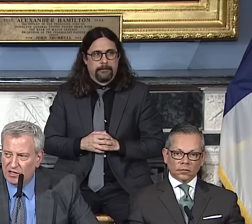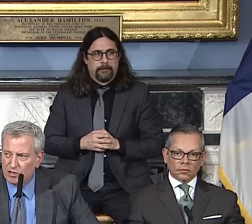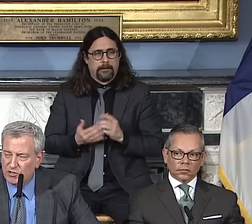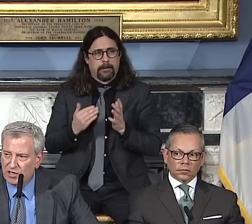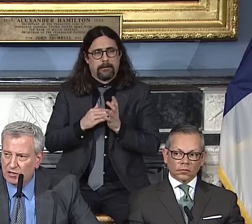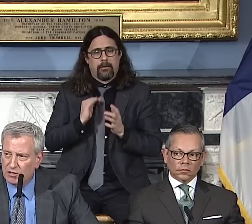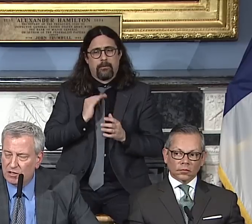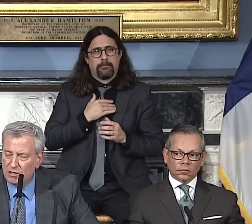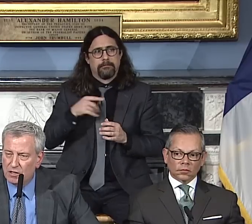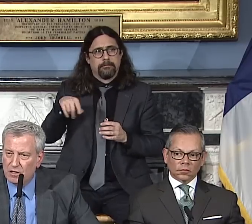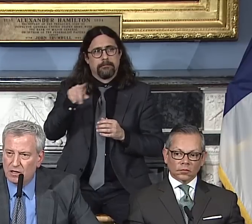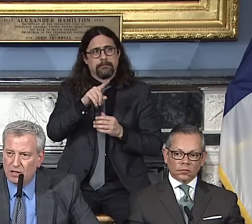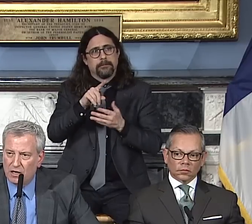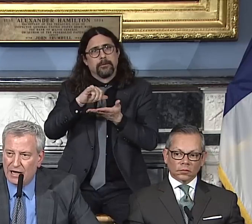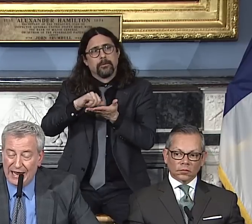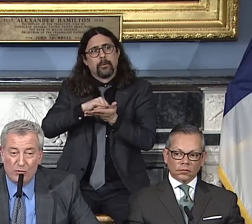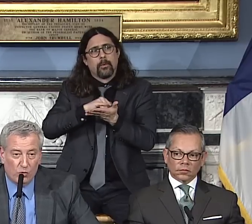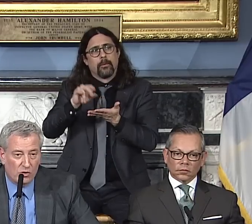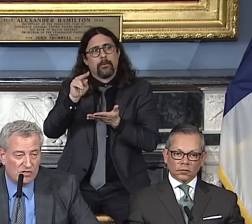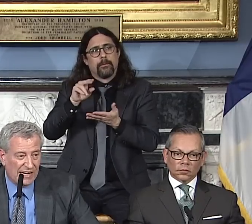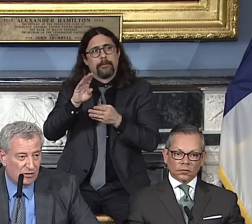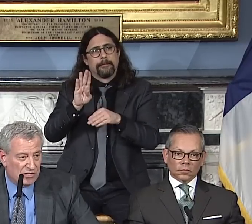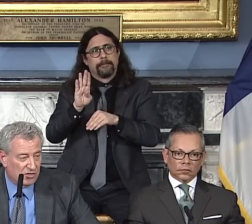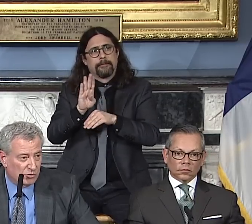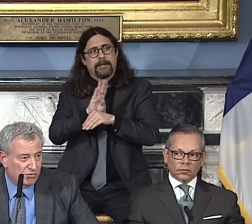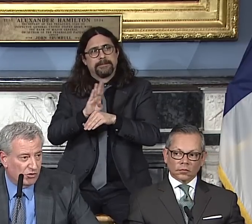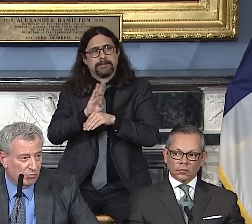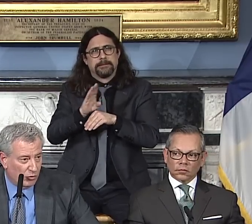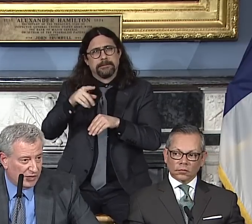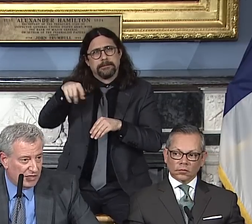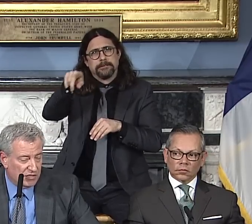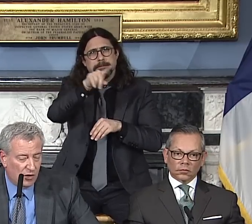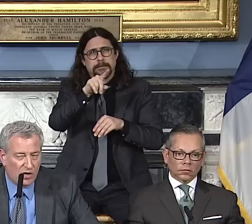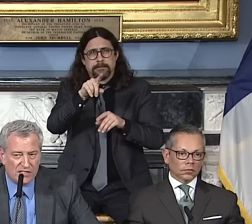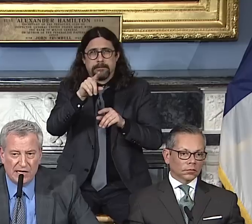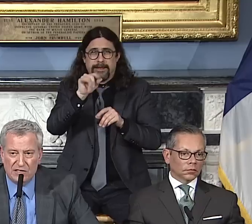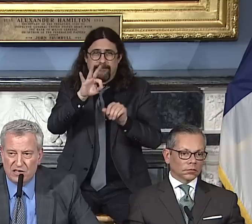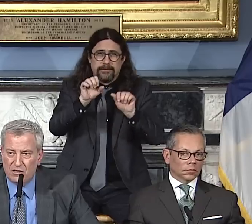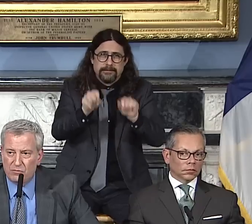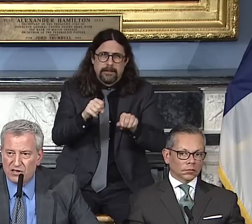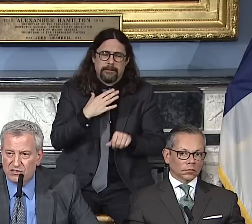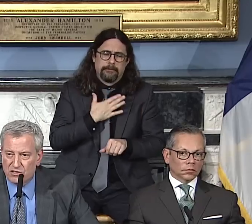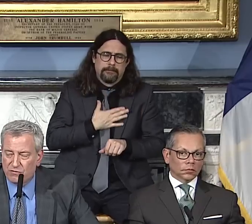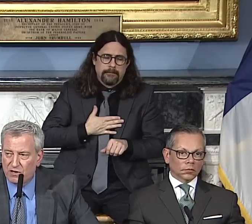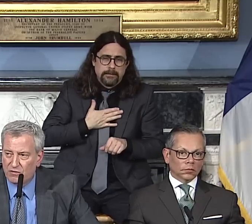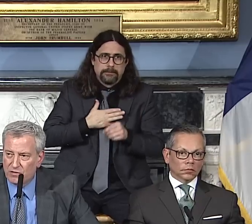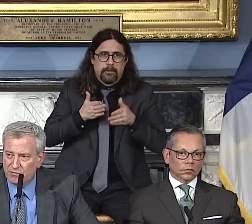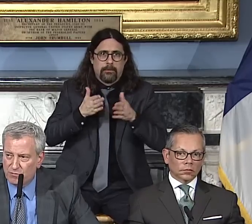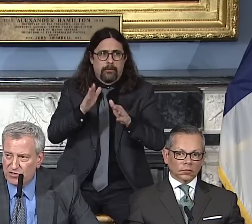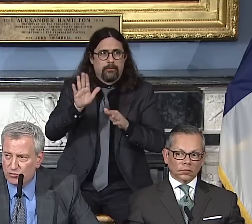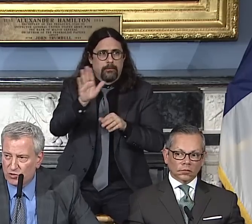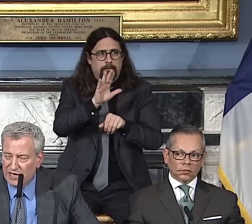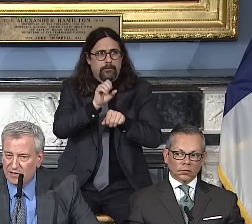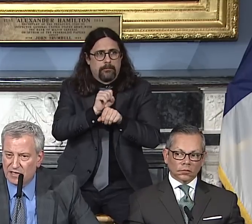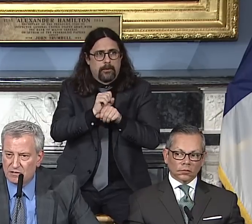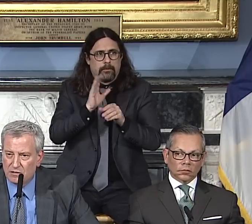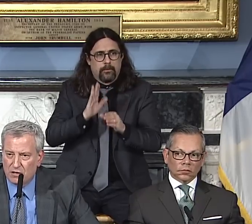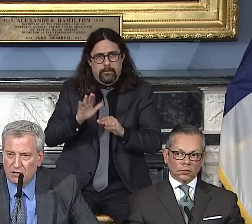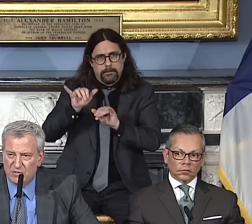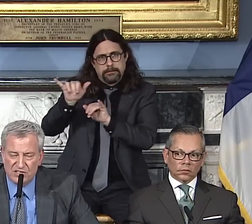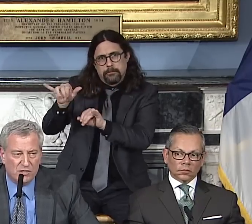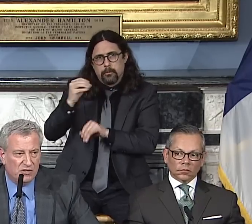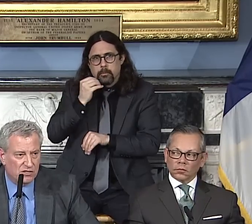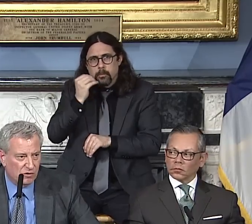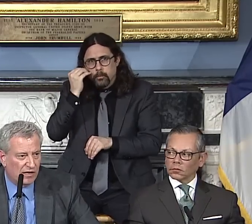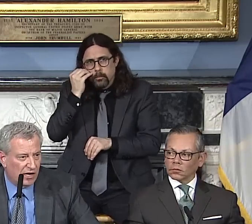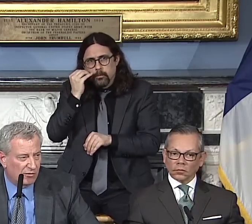maximum telecommuting and or staggered schedules for your employees. I want to say it's our impression so far from the information we're getting